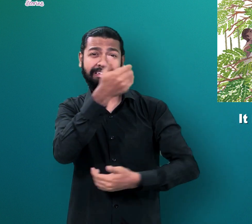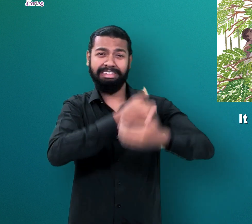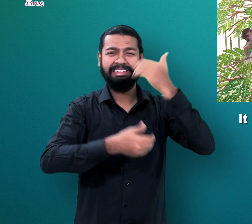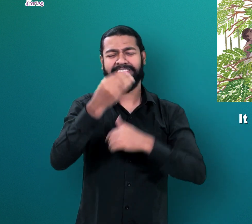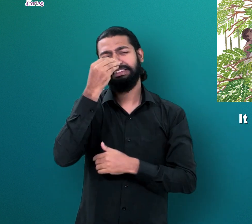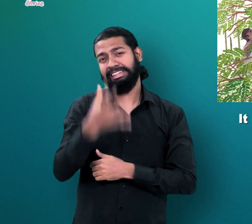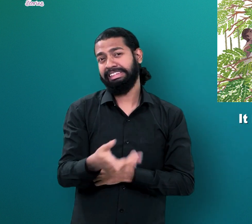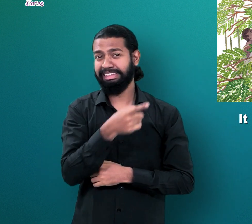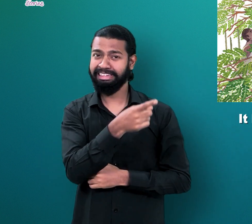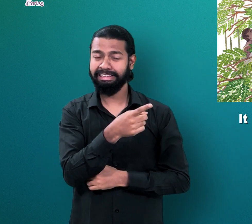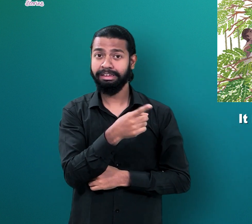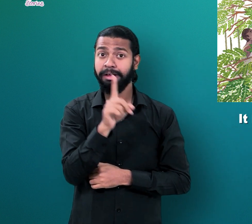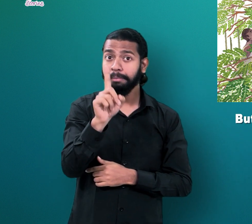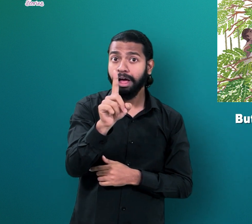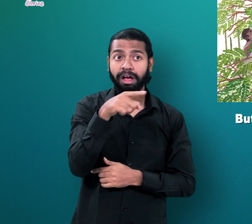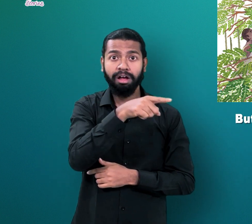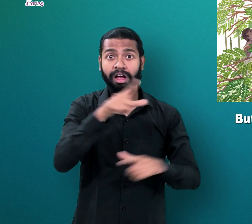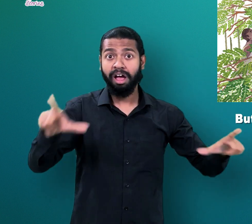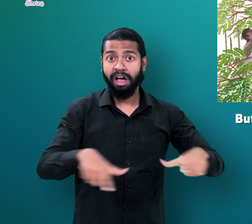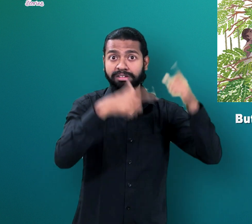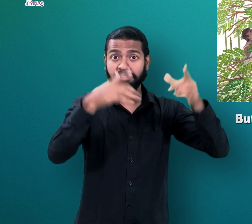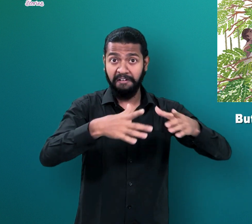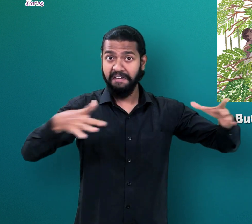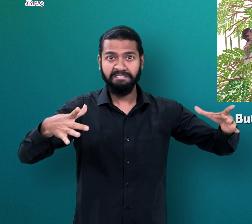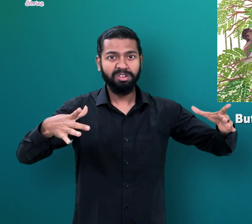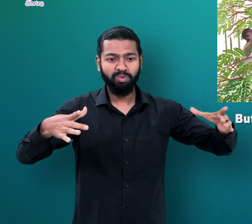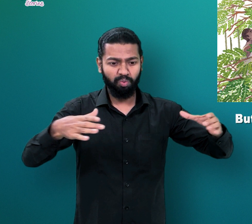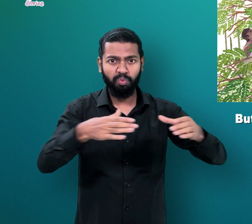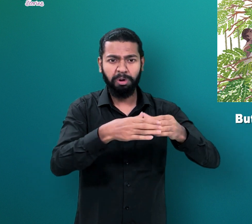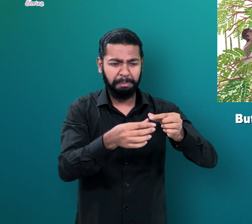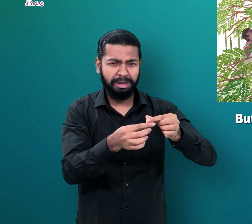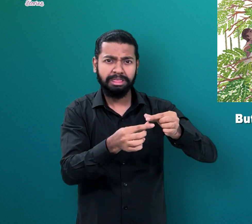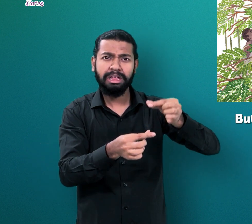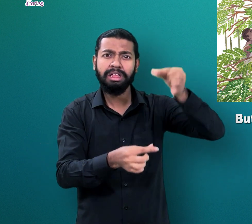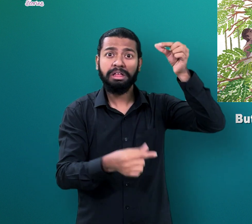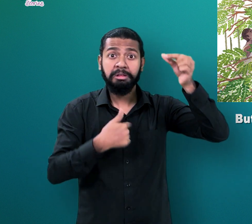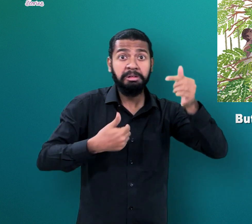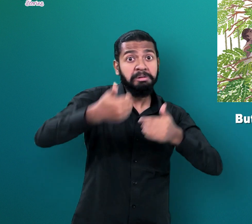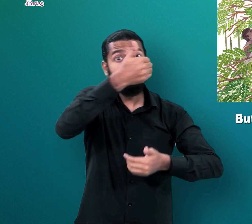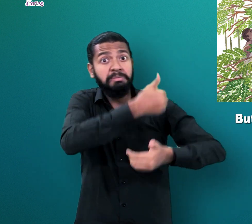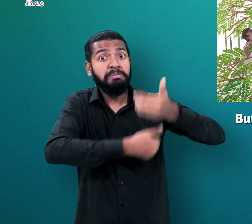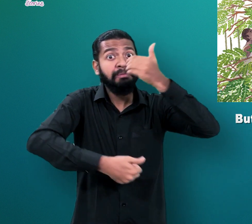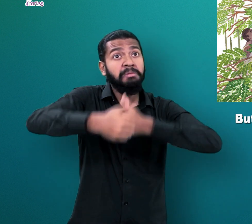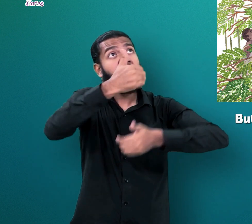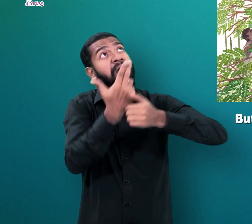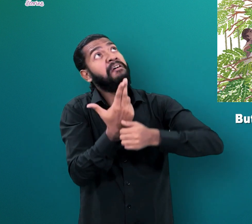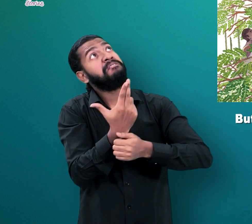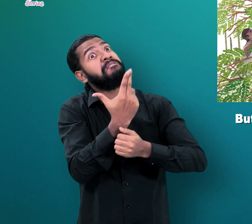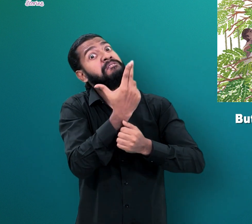It looks easy to climb at least to me but the trunk is so thin that the higher I climb the more it will bend downwards